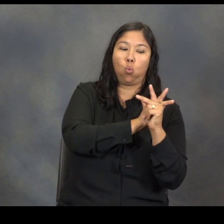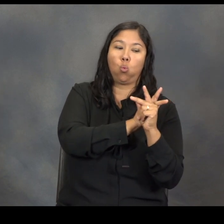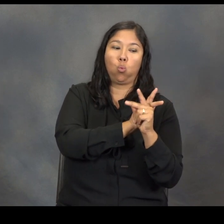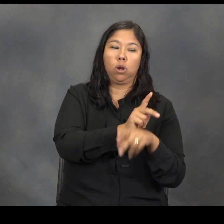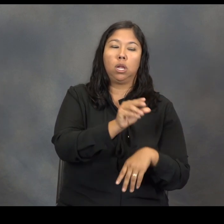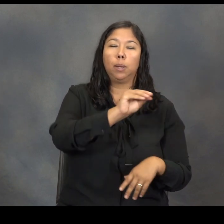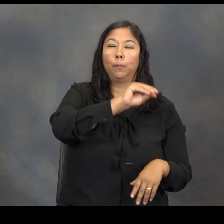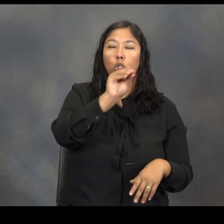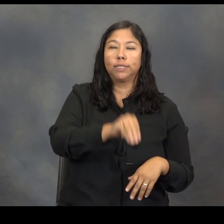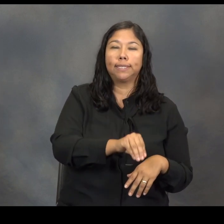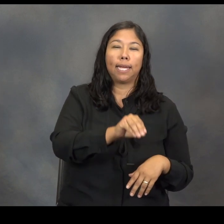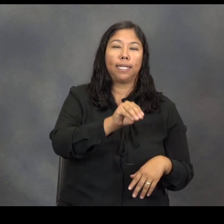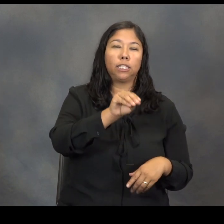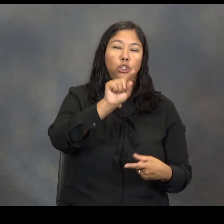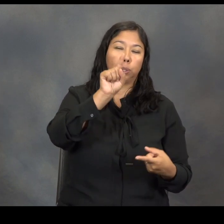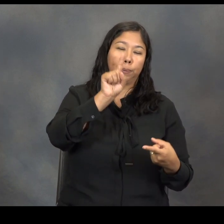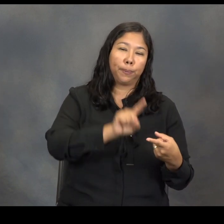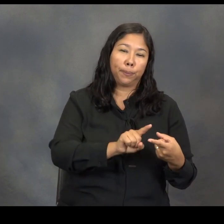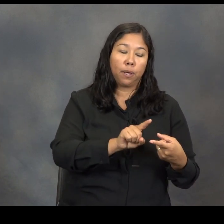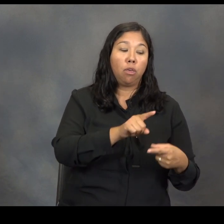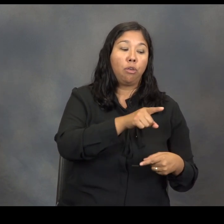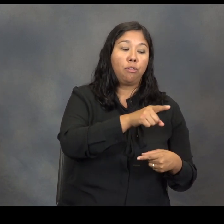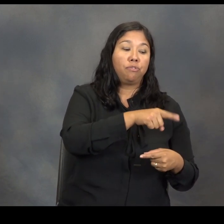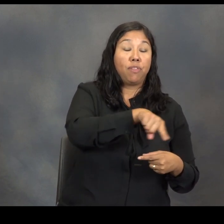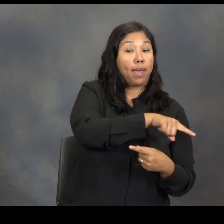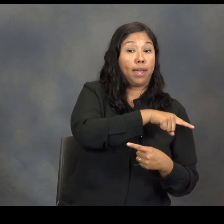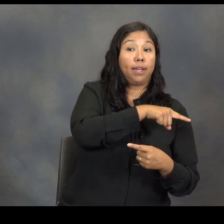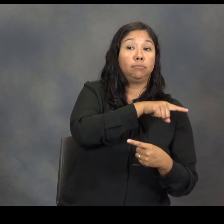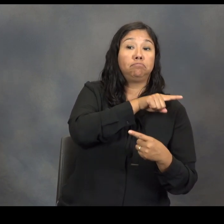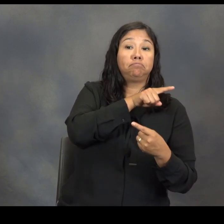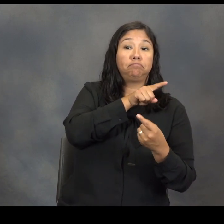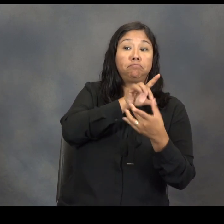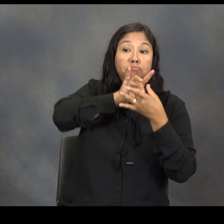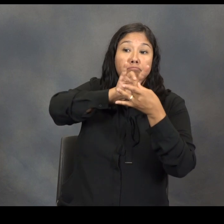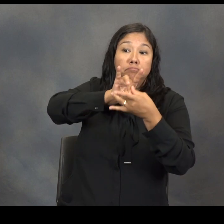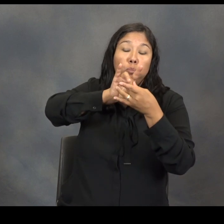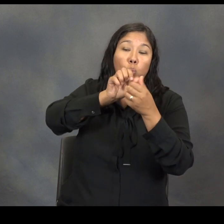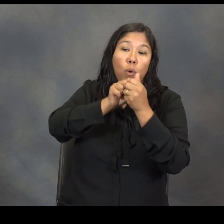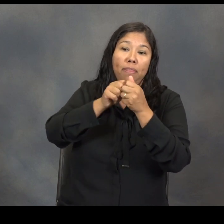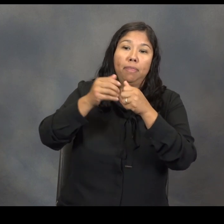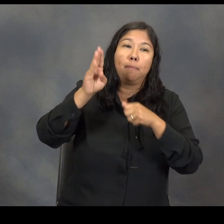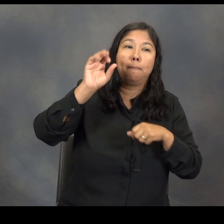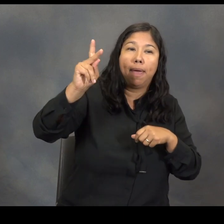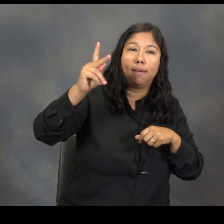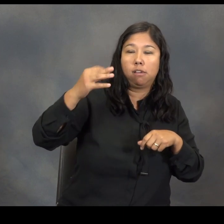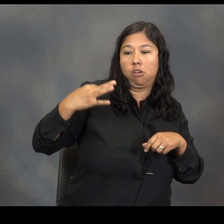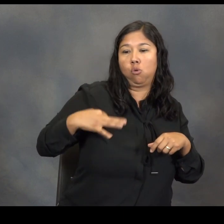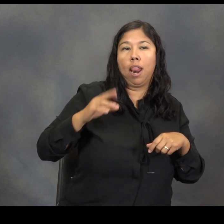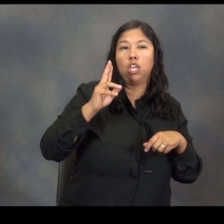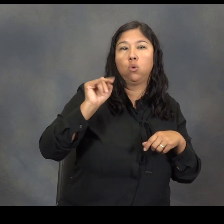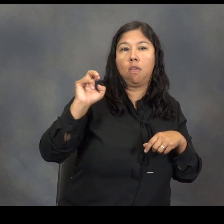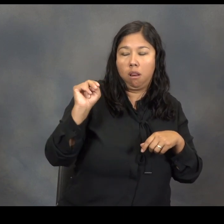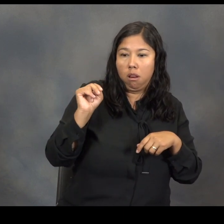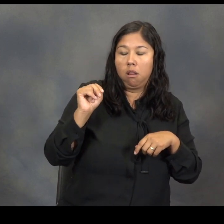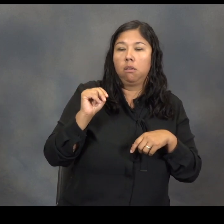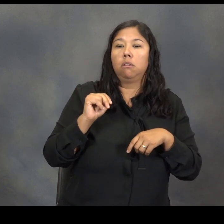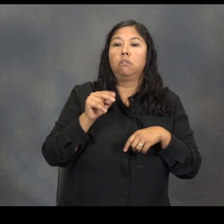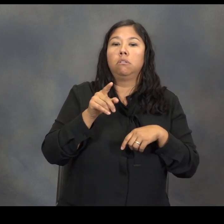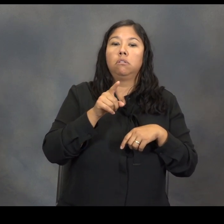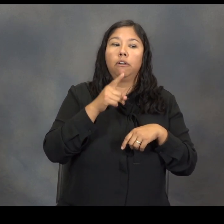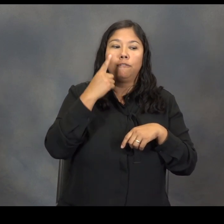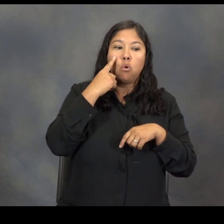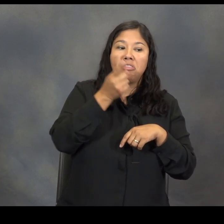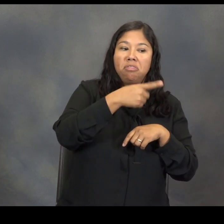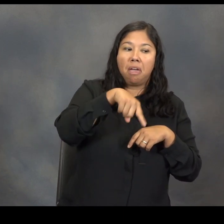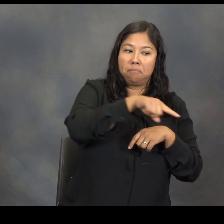of affordability, they build relationships with the folks at the credit union. And I think that has a lot to do with building their own social